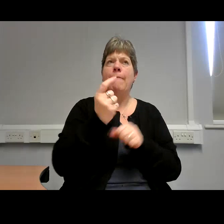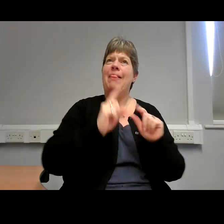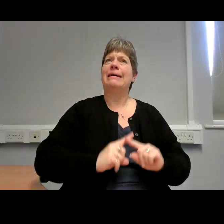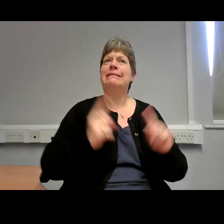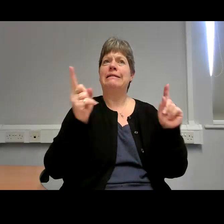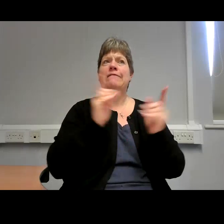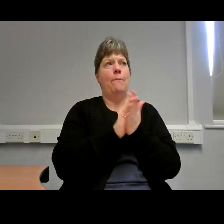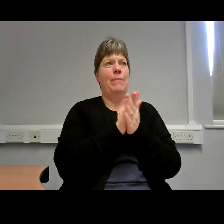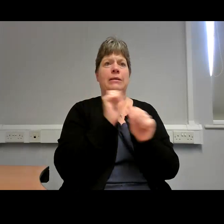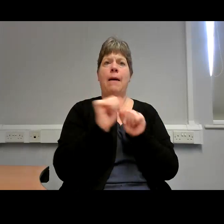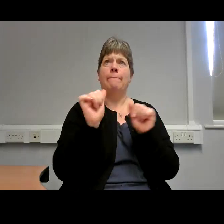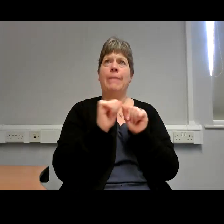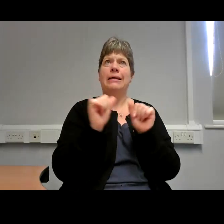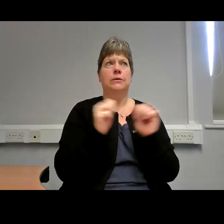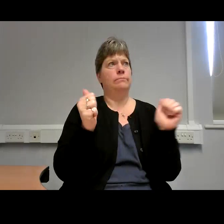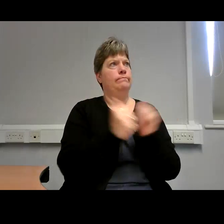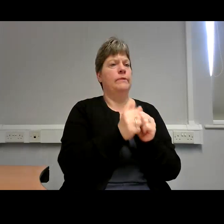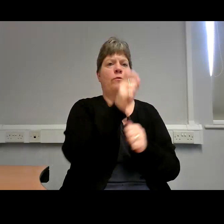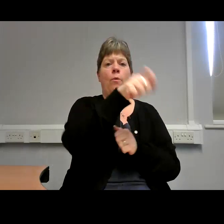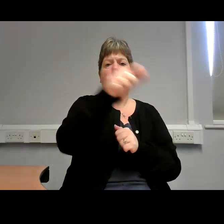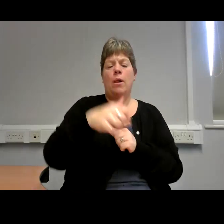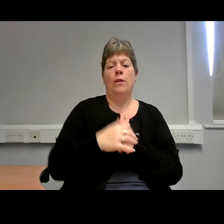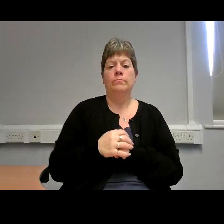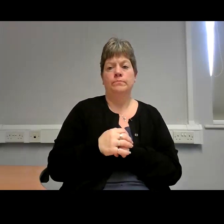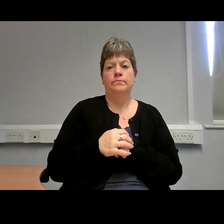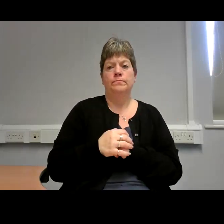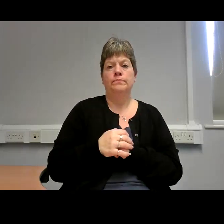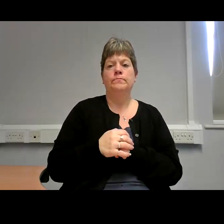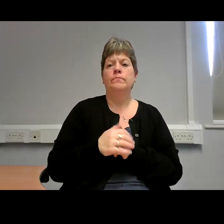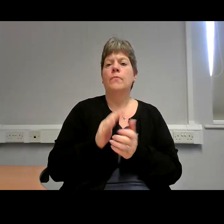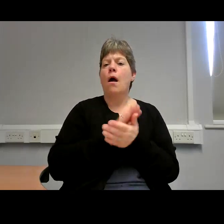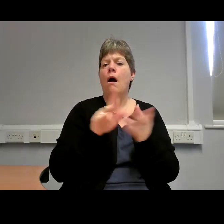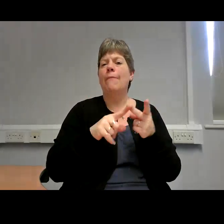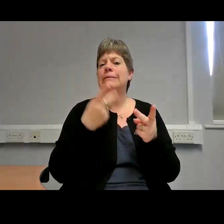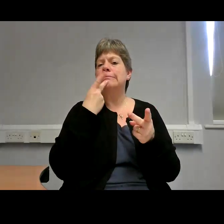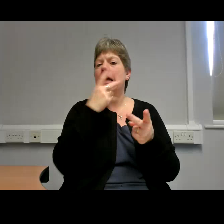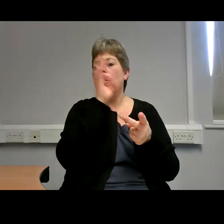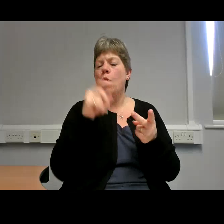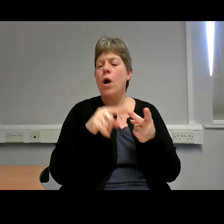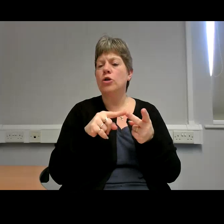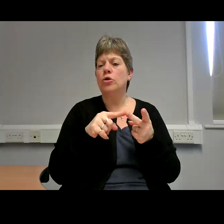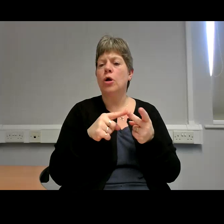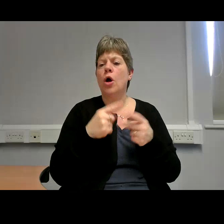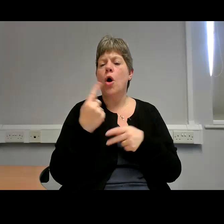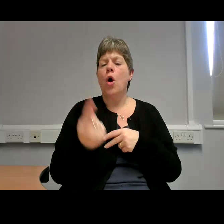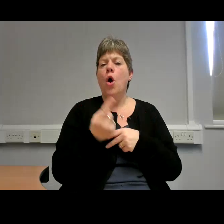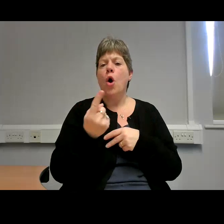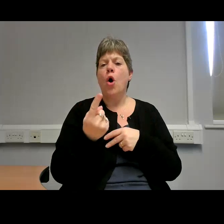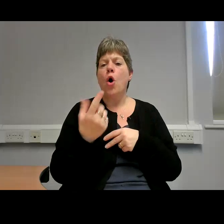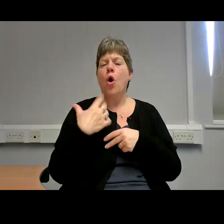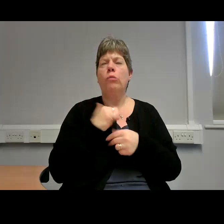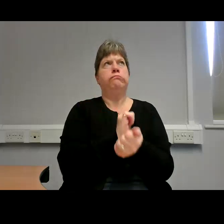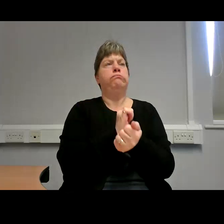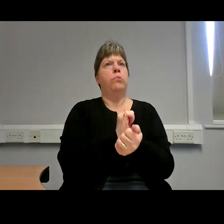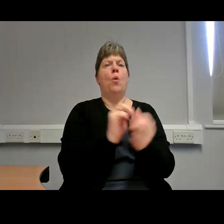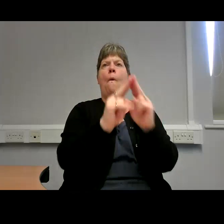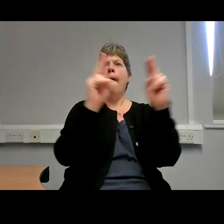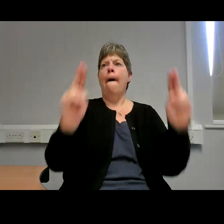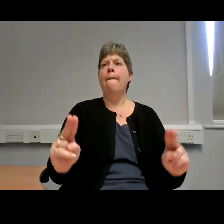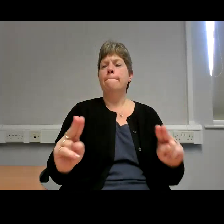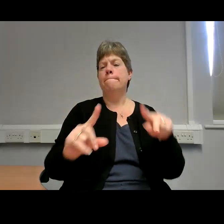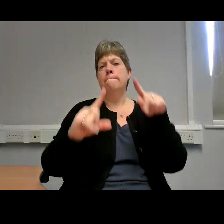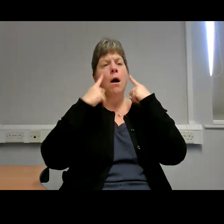to read for certain people. And Harp has a second question. For those who are housebound or unable to make